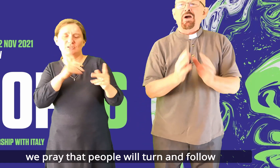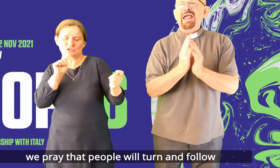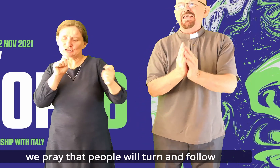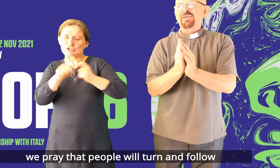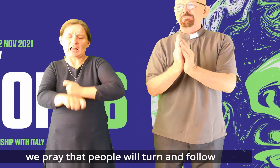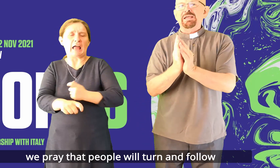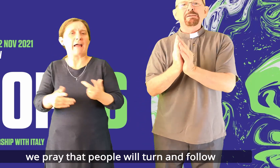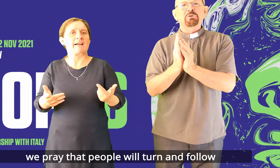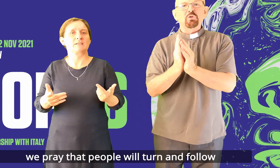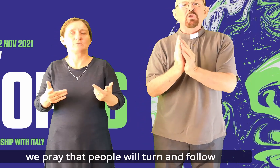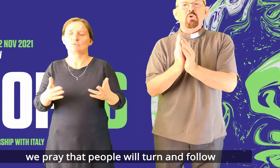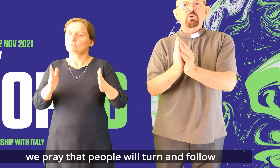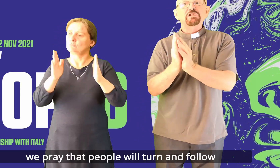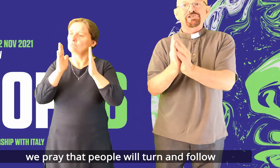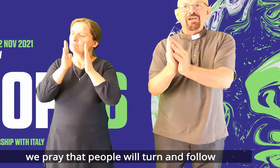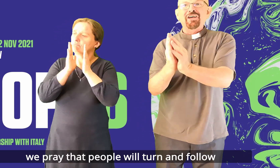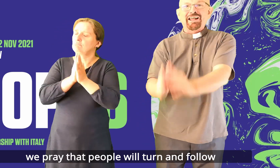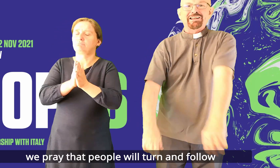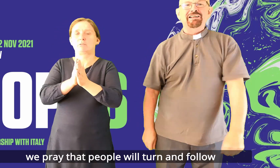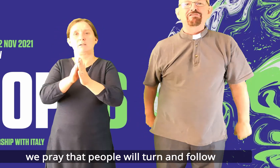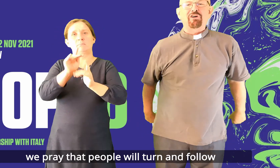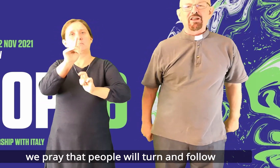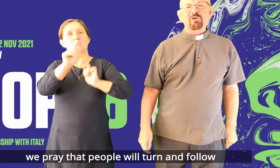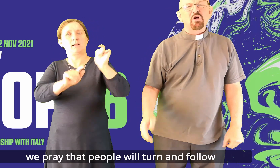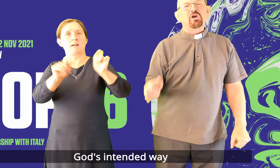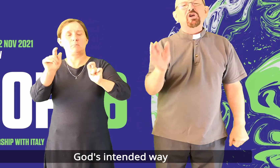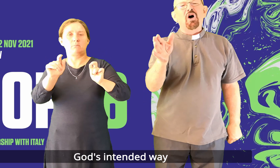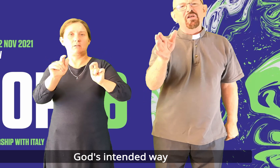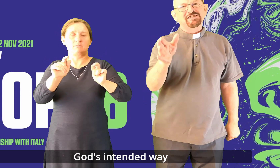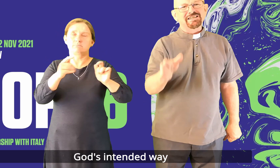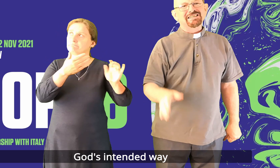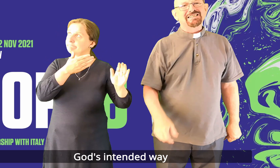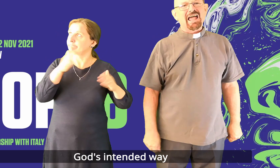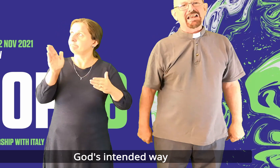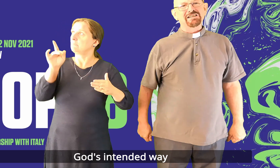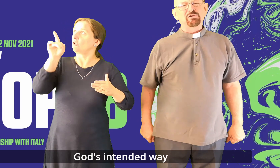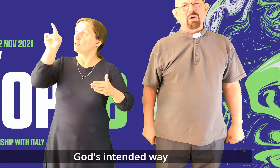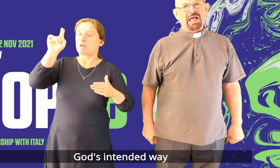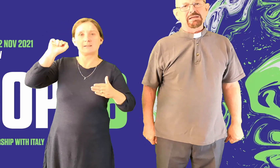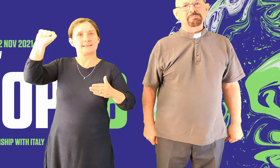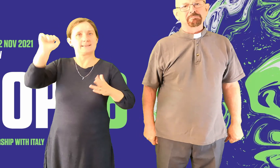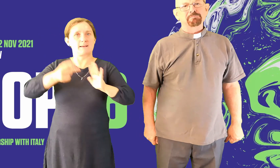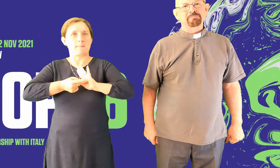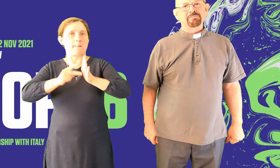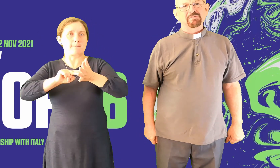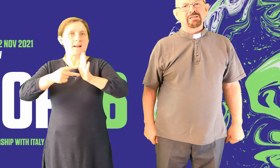that people will turn and follow God's intended way.